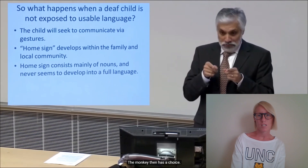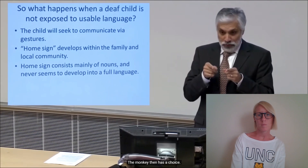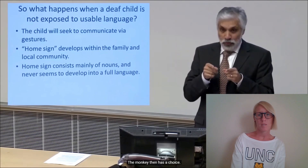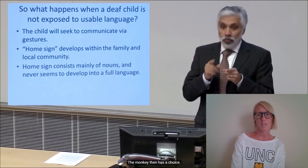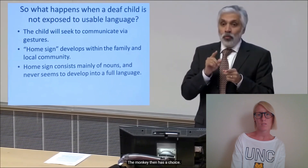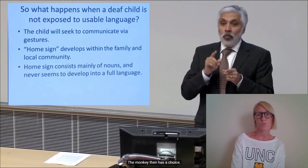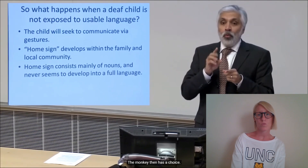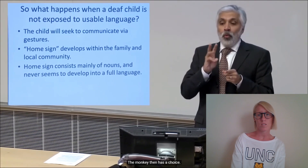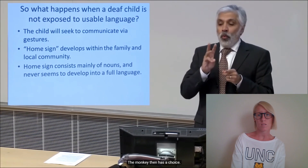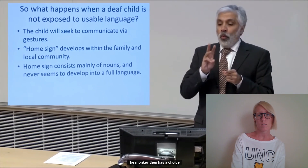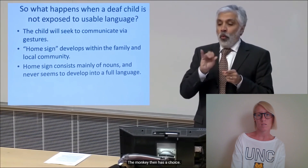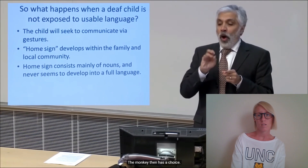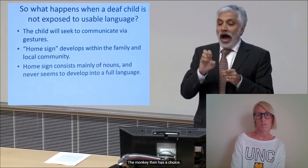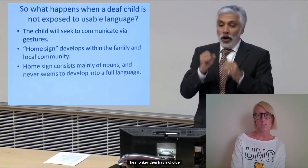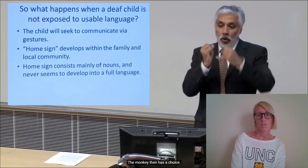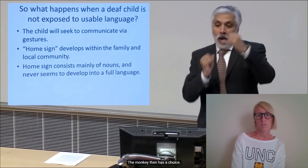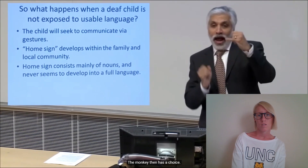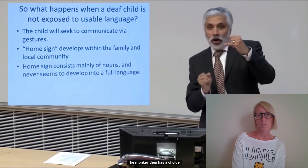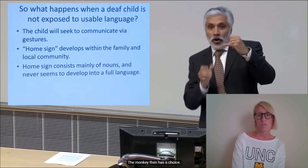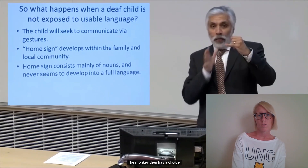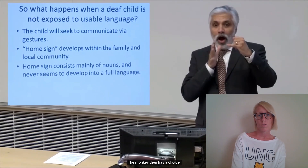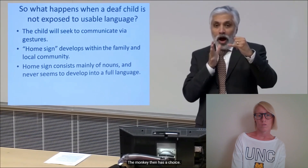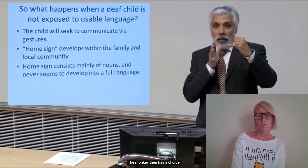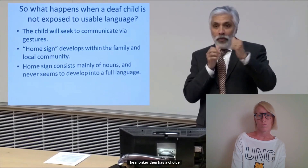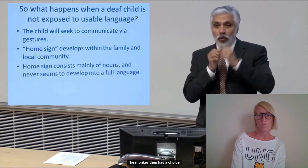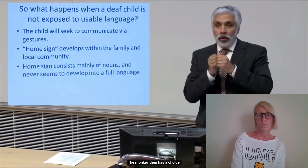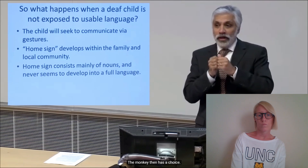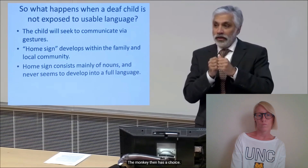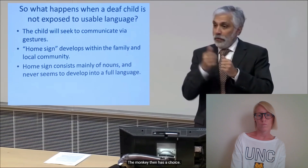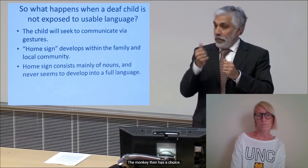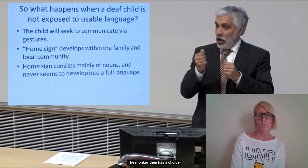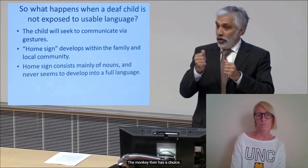The monkey then has a choice.